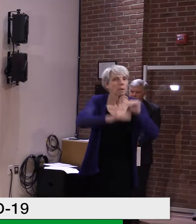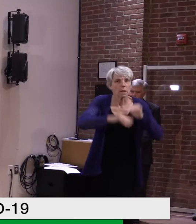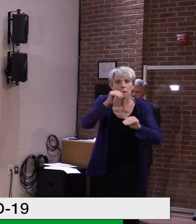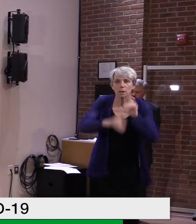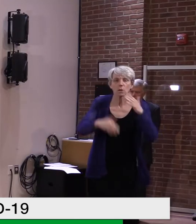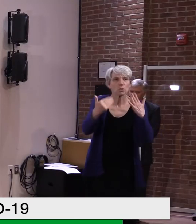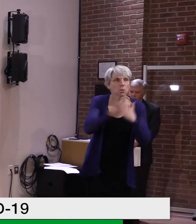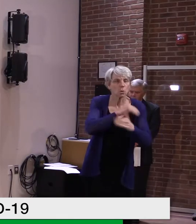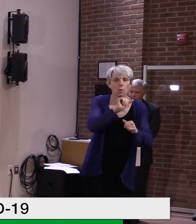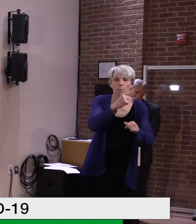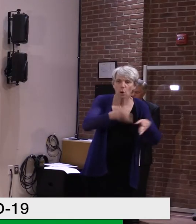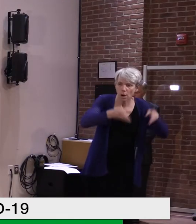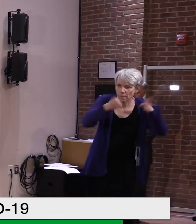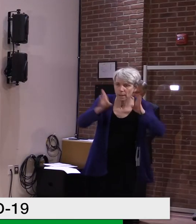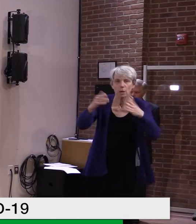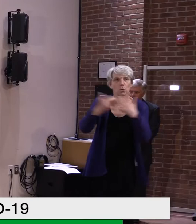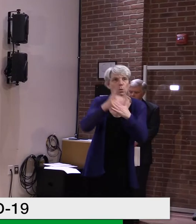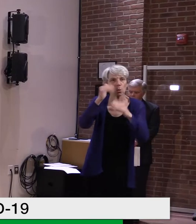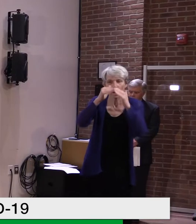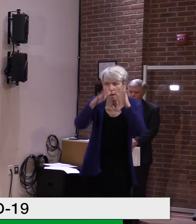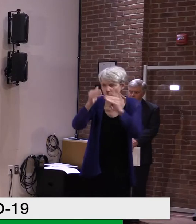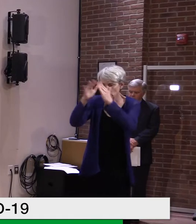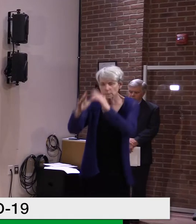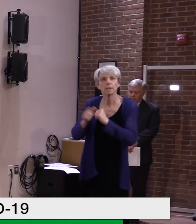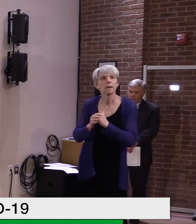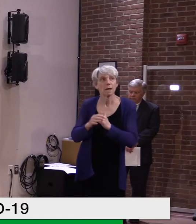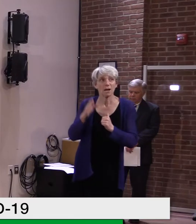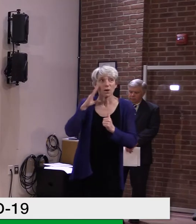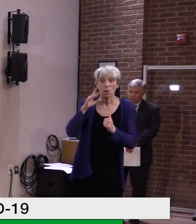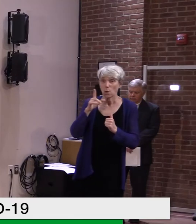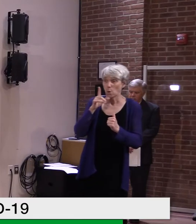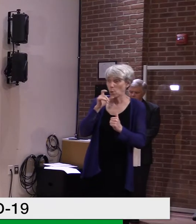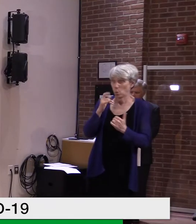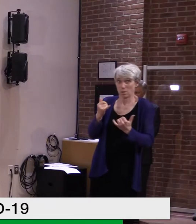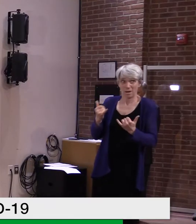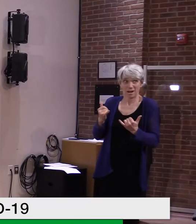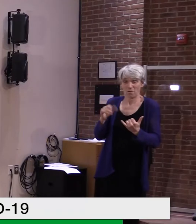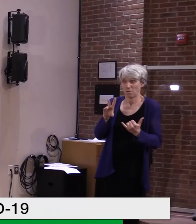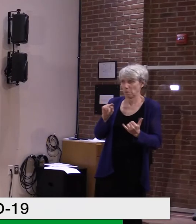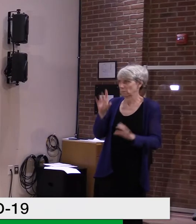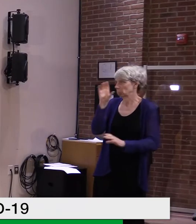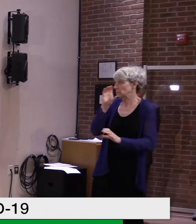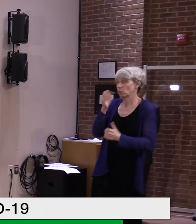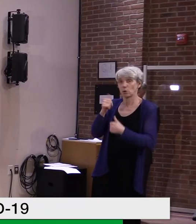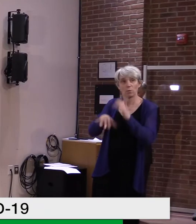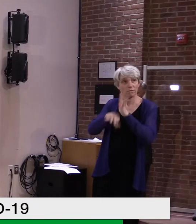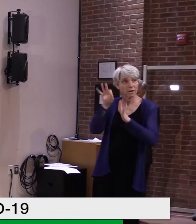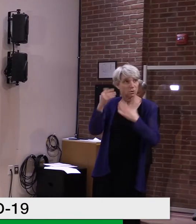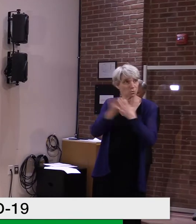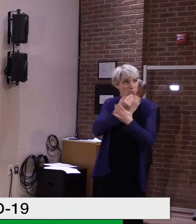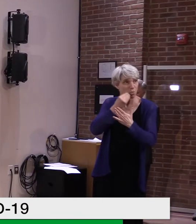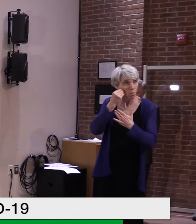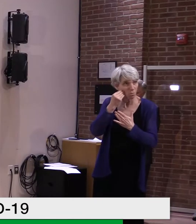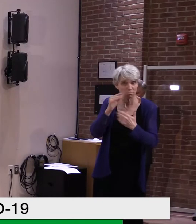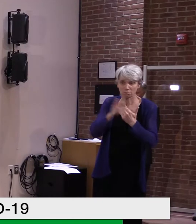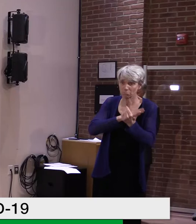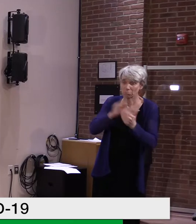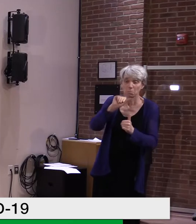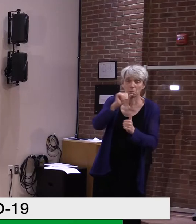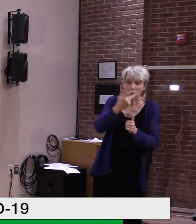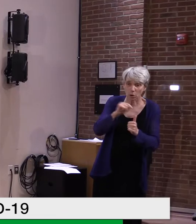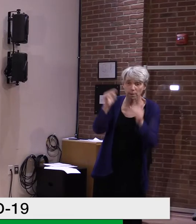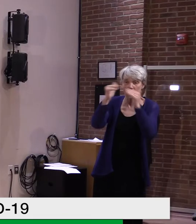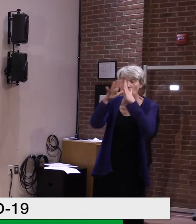for an apartment or any kind of rental housing in Vermont right now can see that there